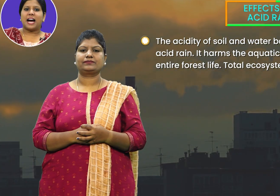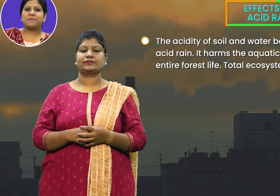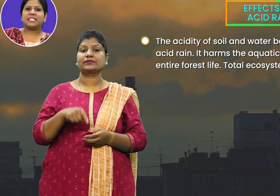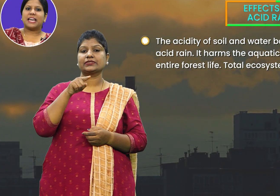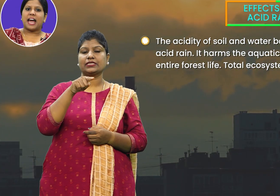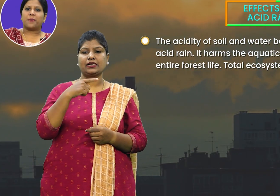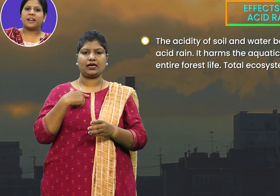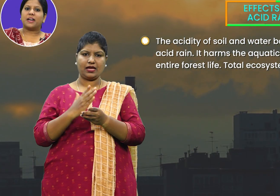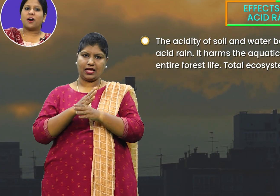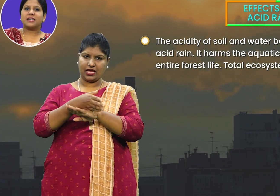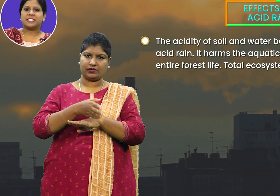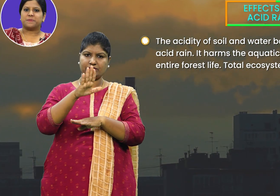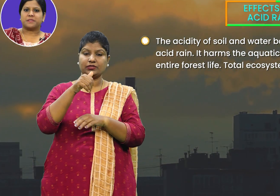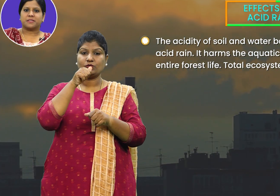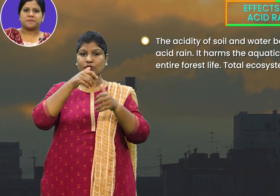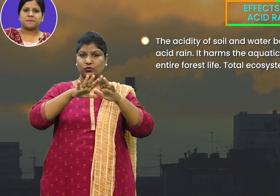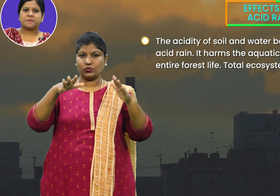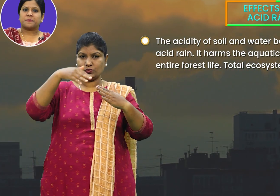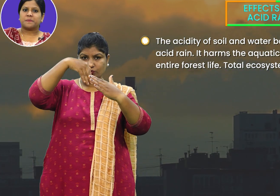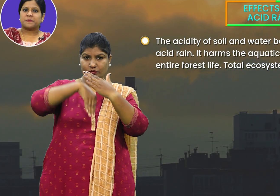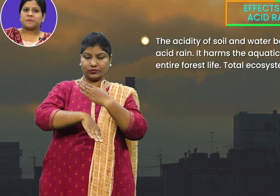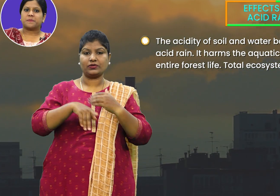It harms the aquatic organisms,